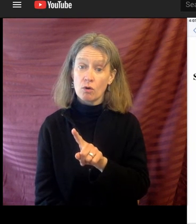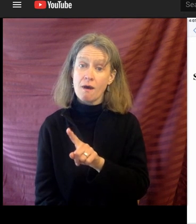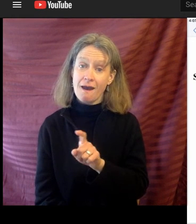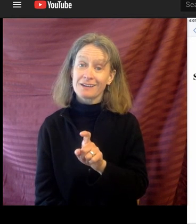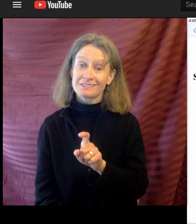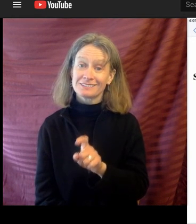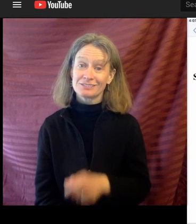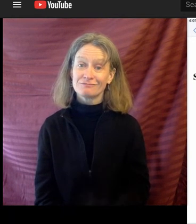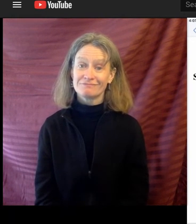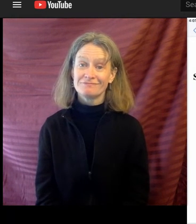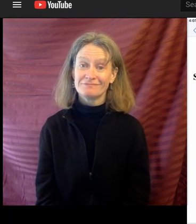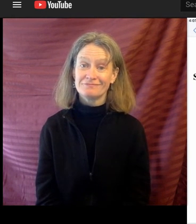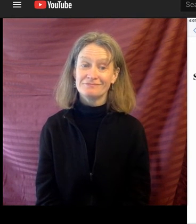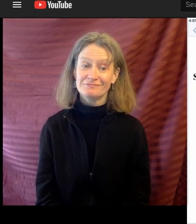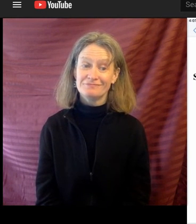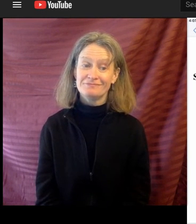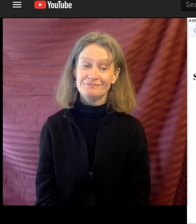x.